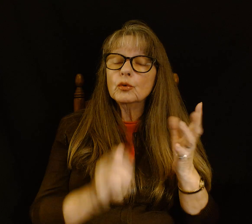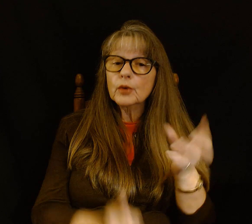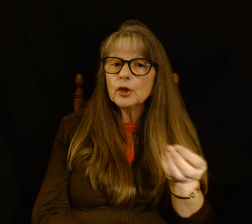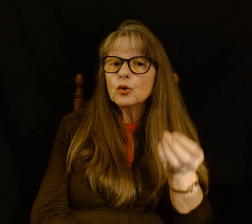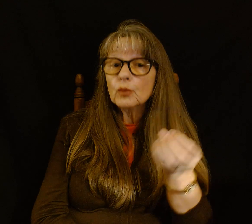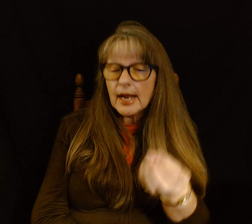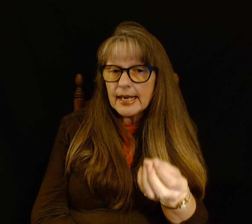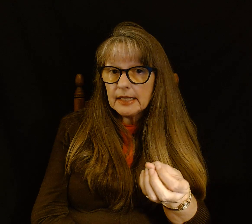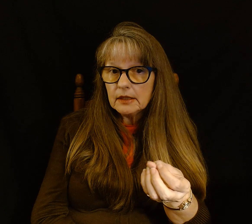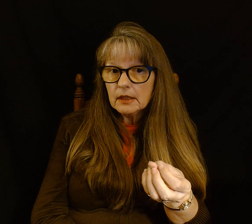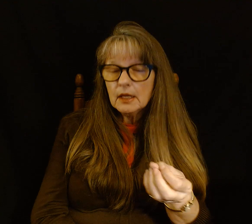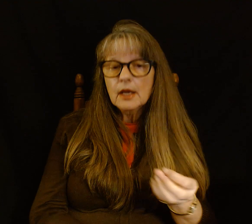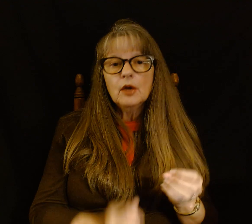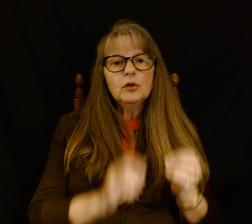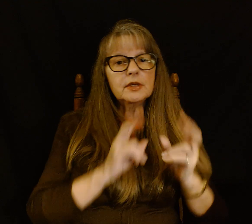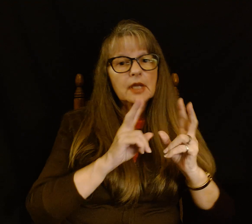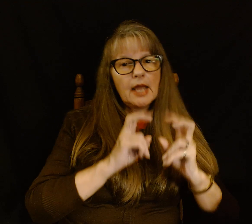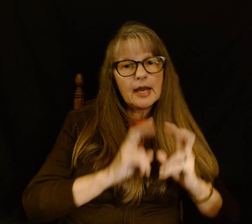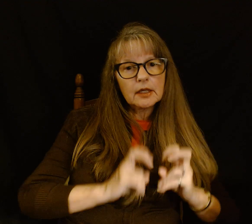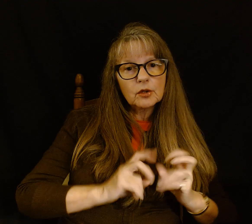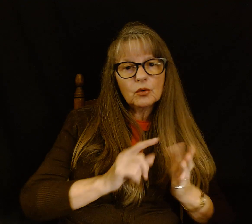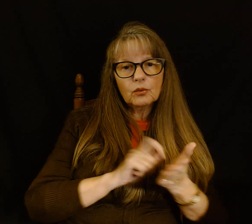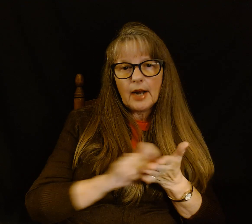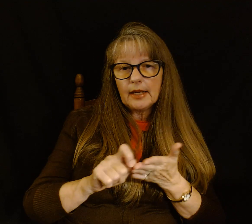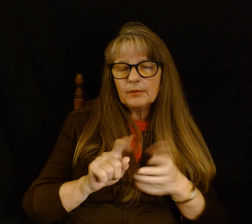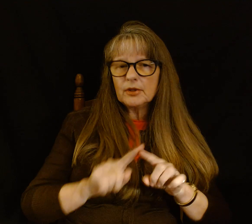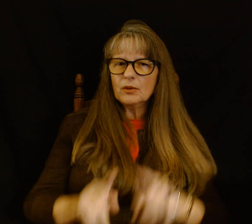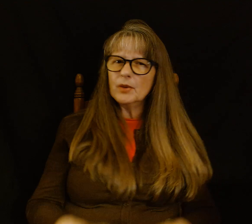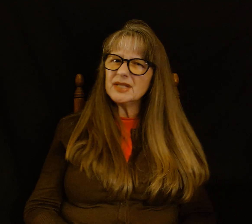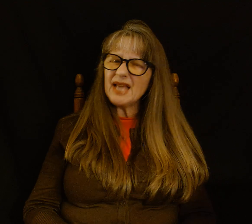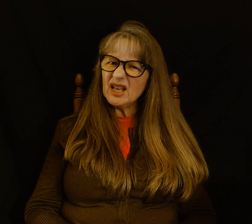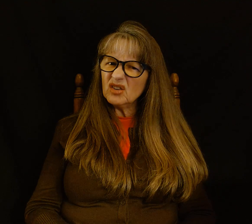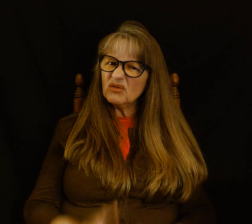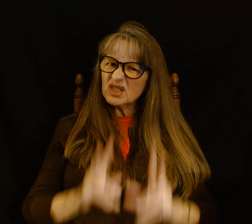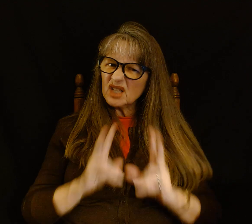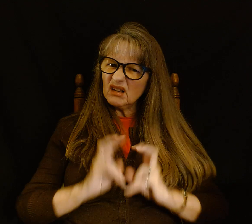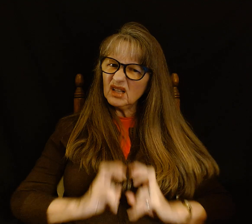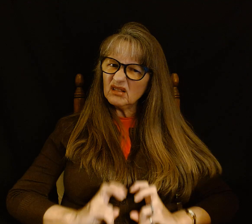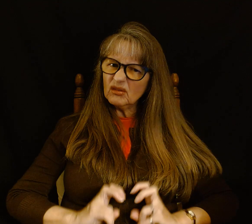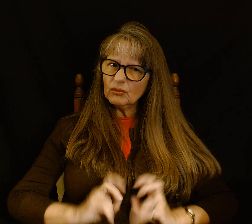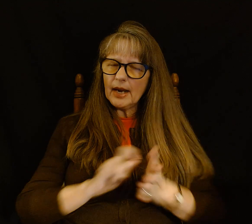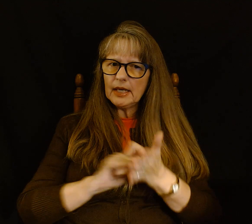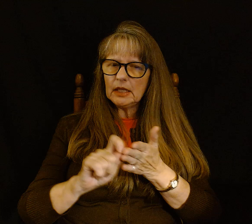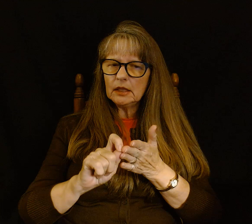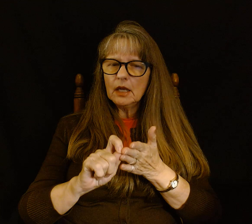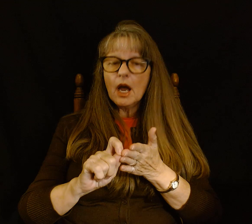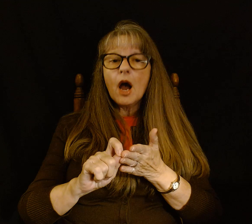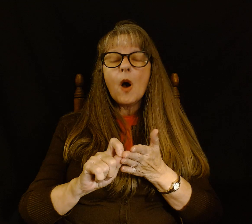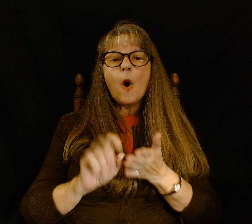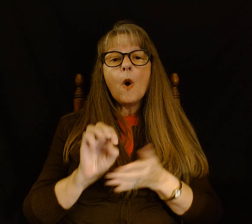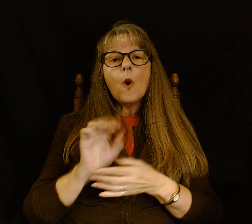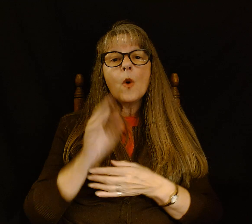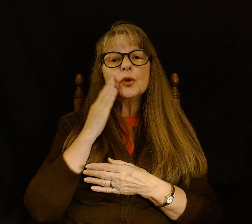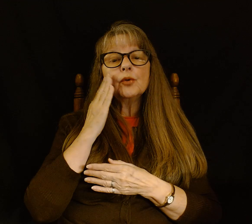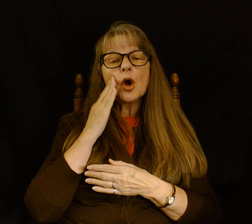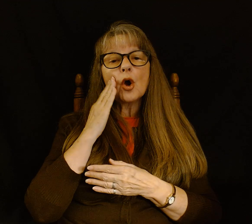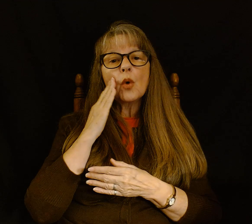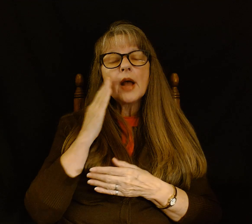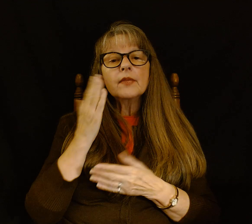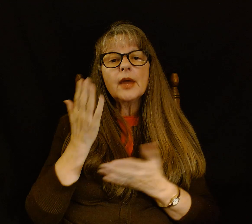critical writing. You could say analytical writing, but they're going, what's analytical writing? Oh, they want